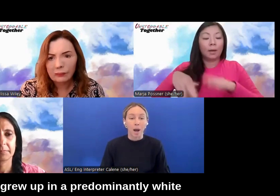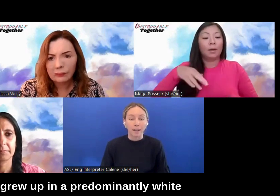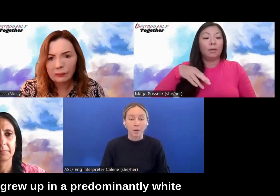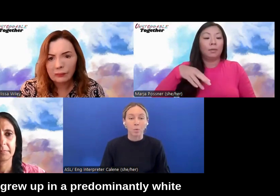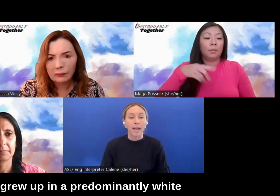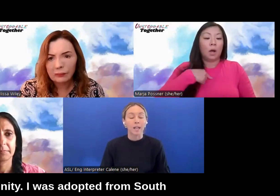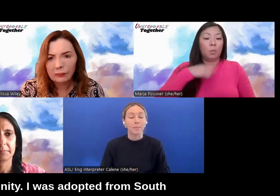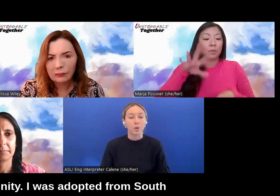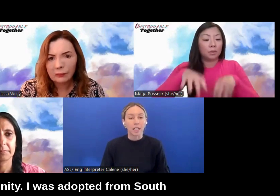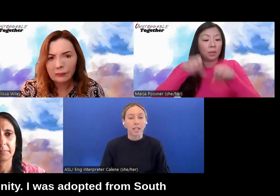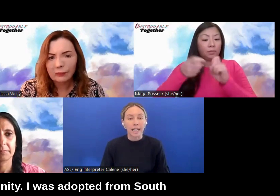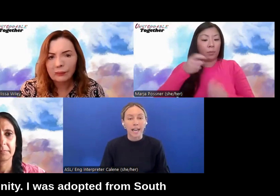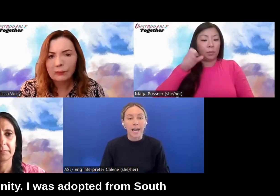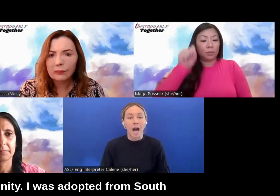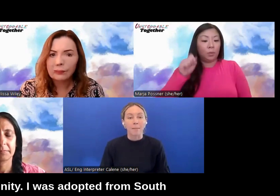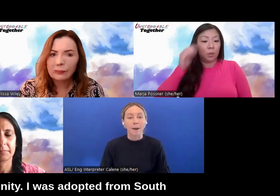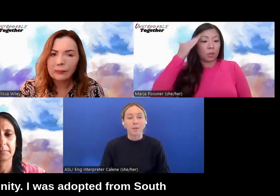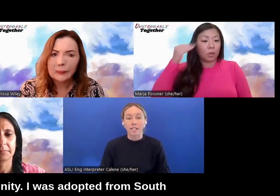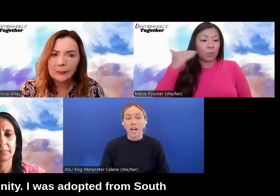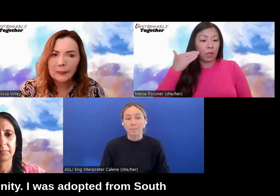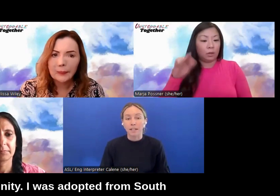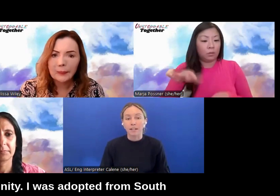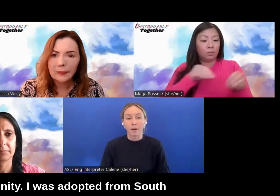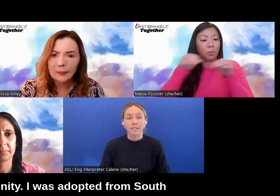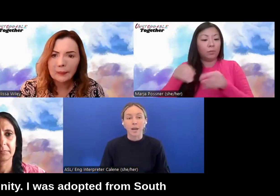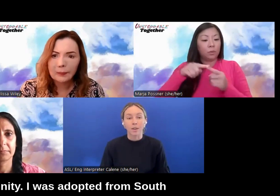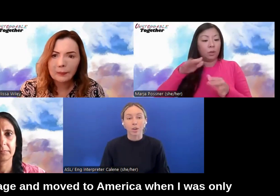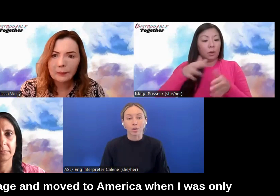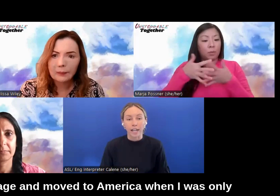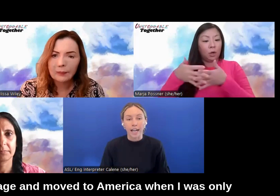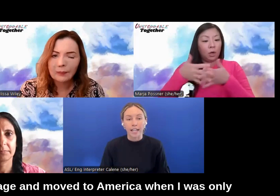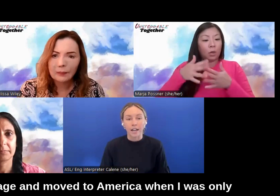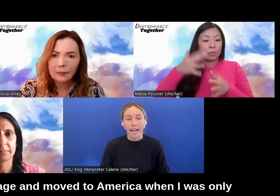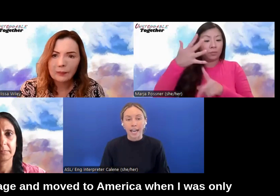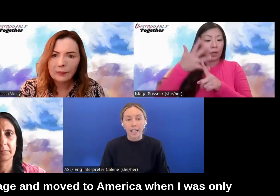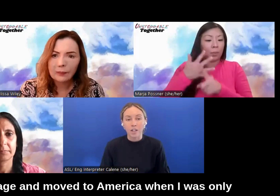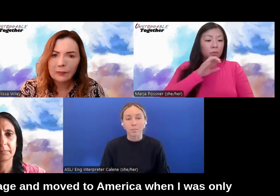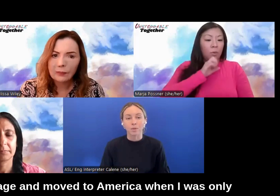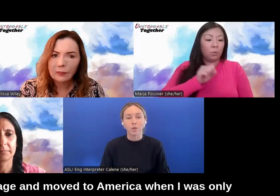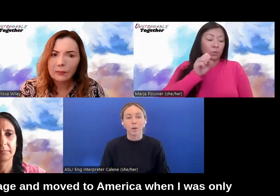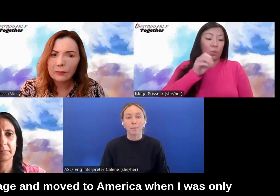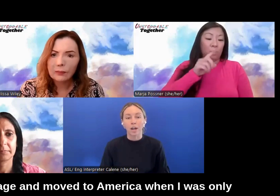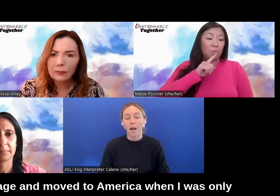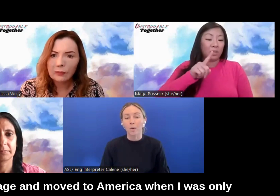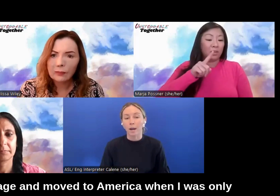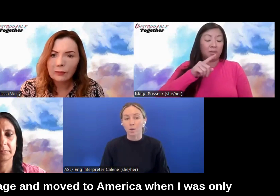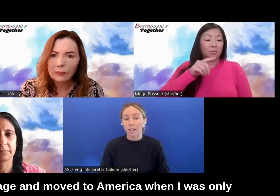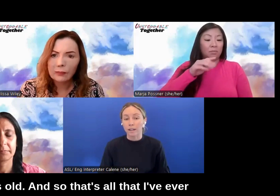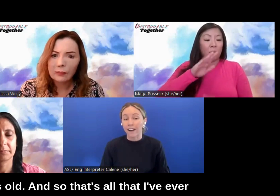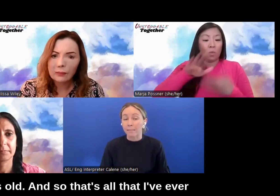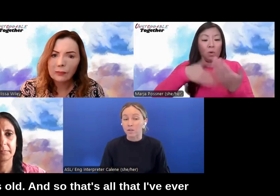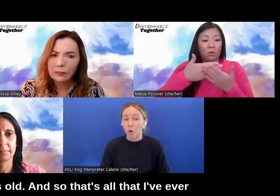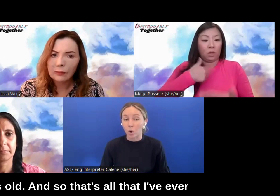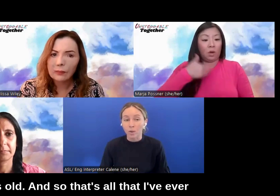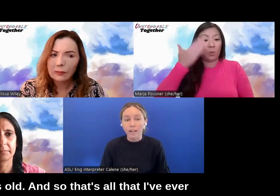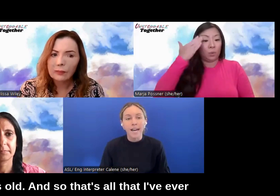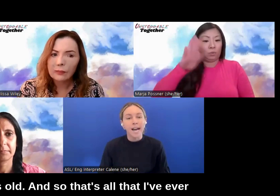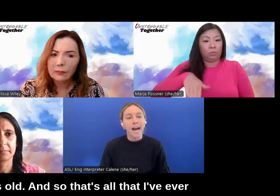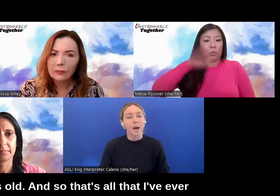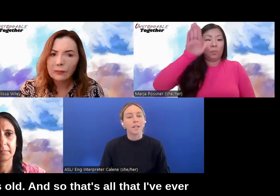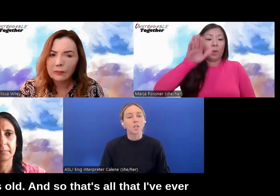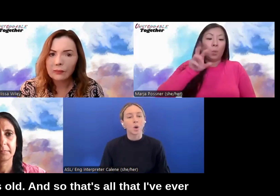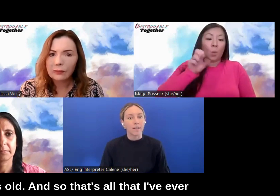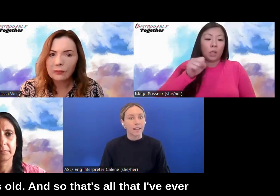in a predominantly white community. I was adopted from South Korea at a young age and moved to America when I was only 5 months